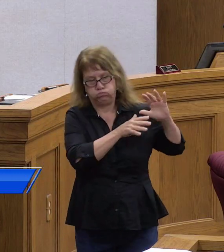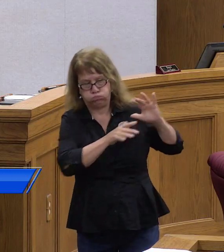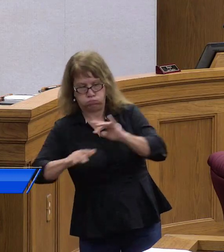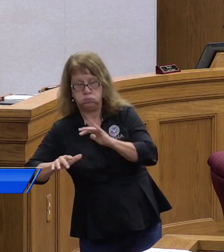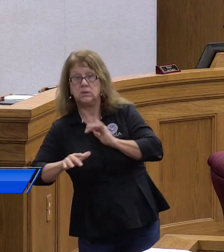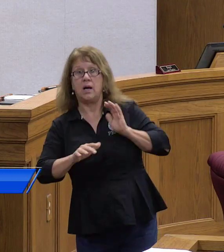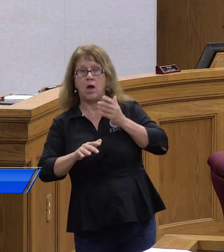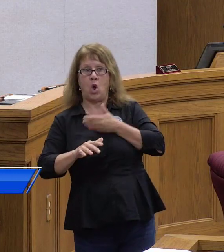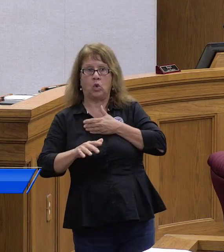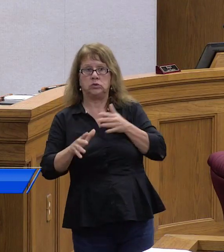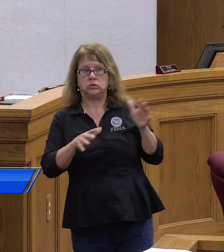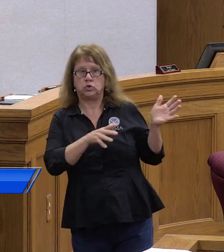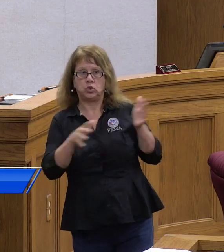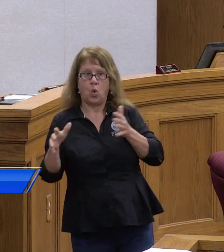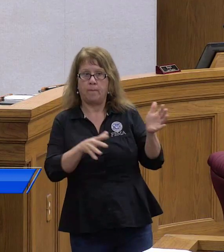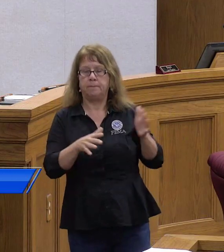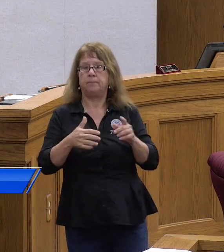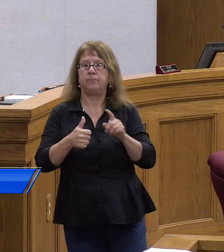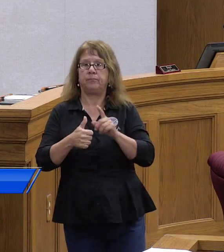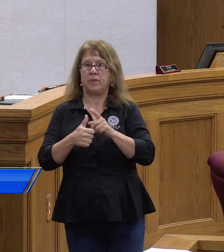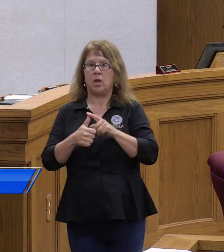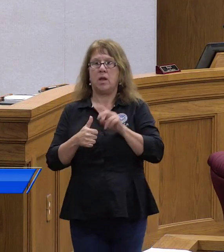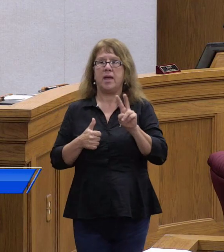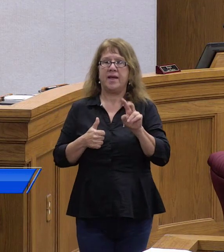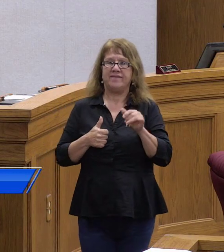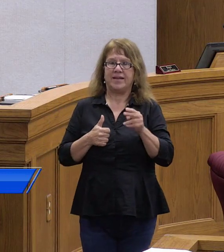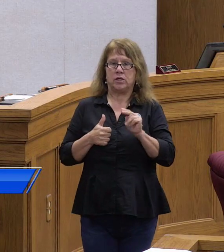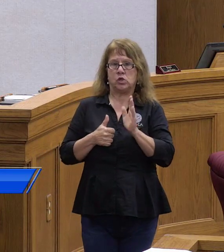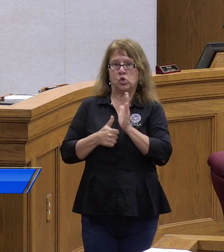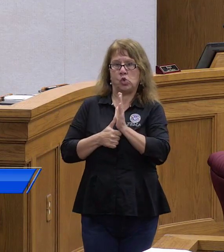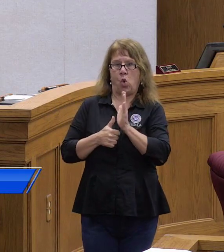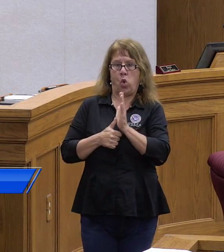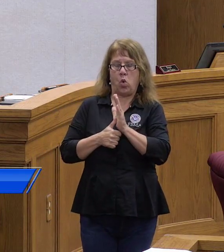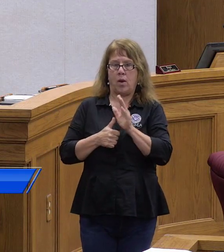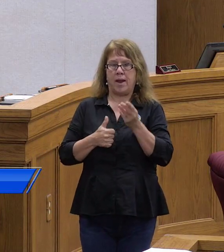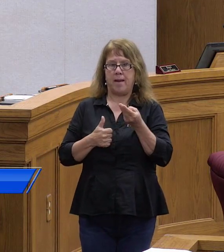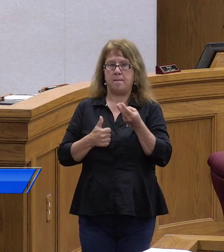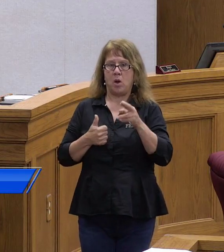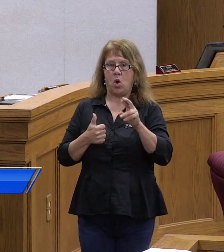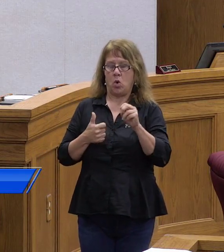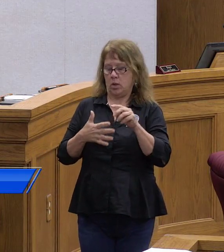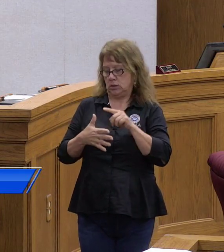or called. So first of all, I have the Vinton School, MREs,